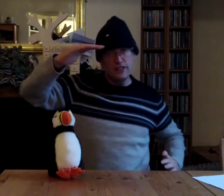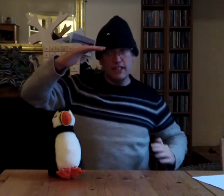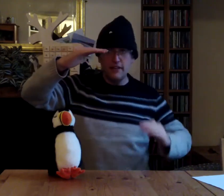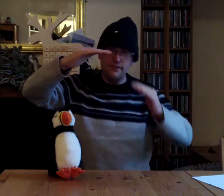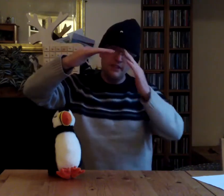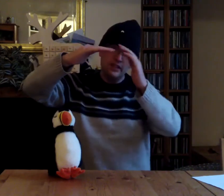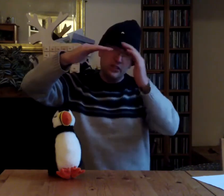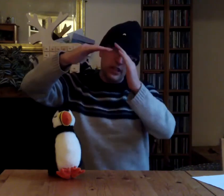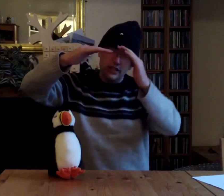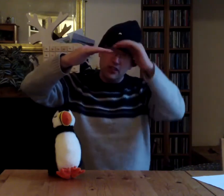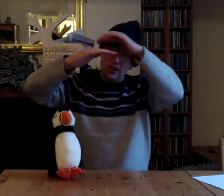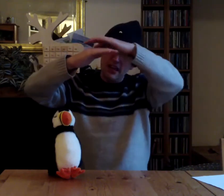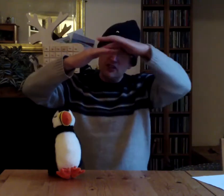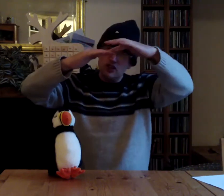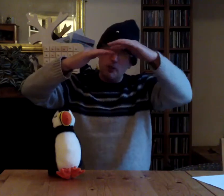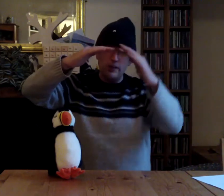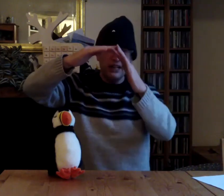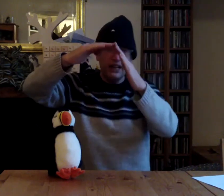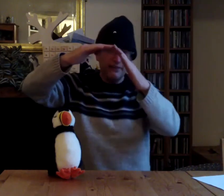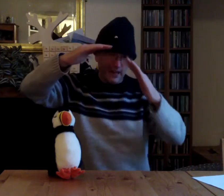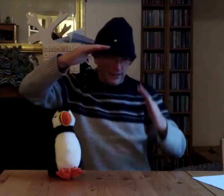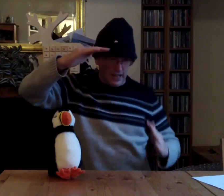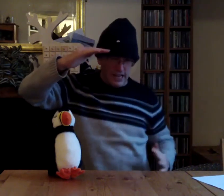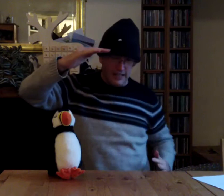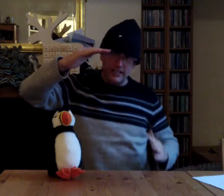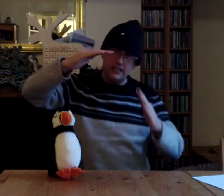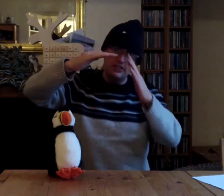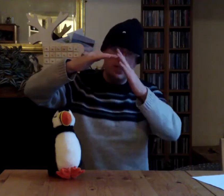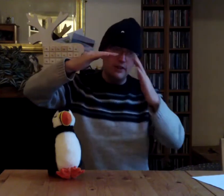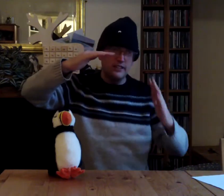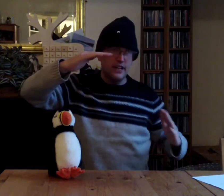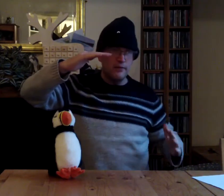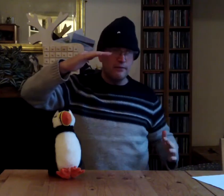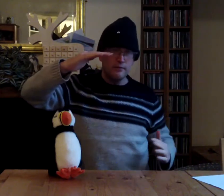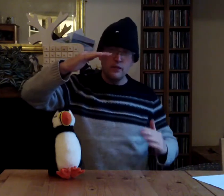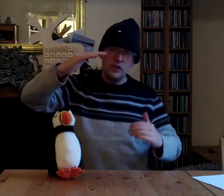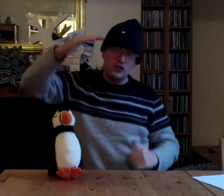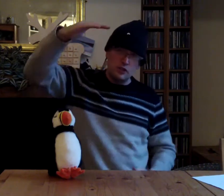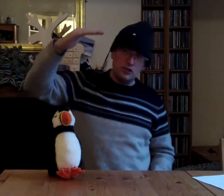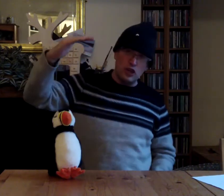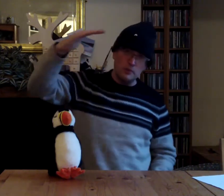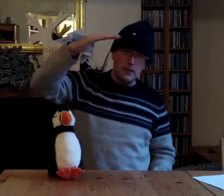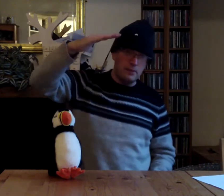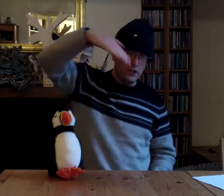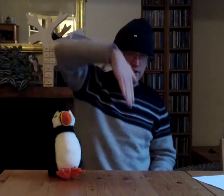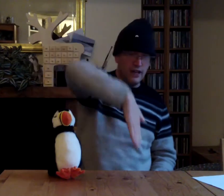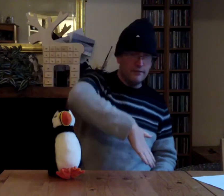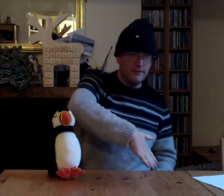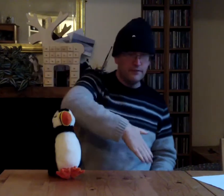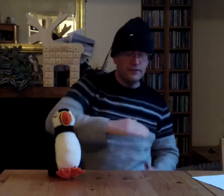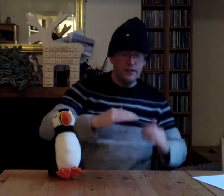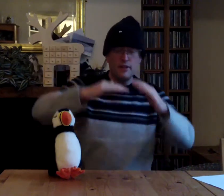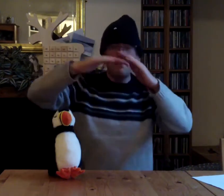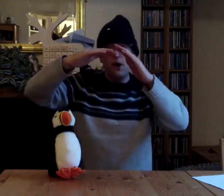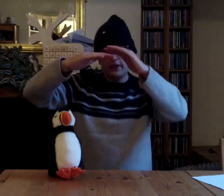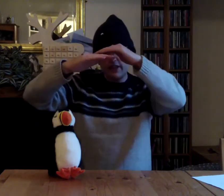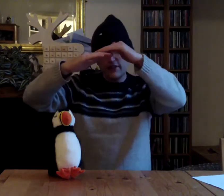cliff. So it's like that's the top of the cliff and then it's going down. Sometimes people do that. But I'm going to